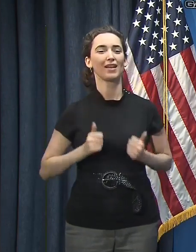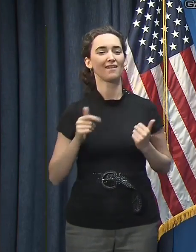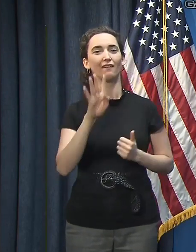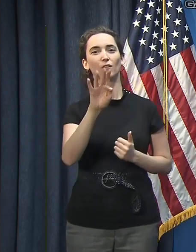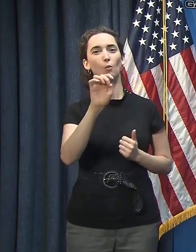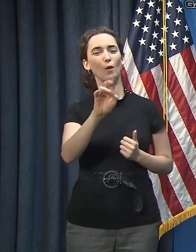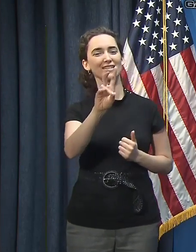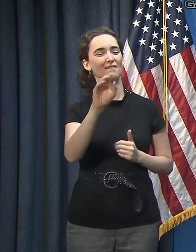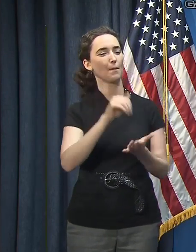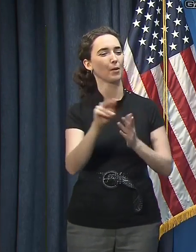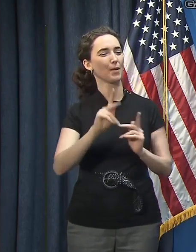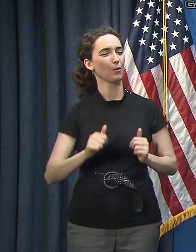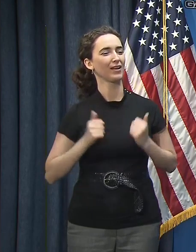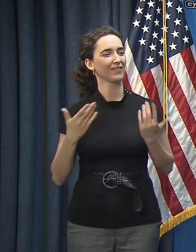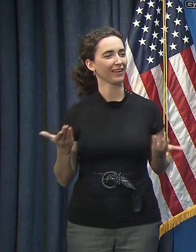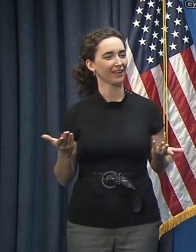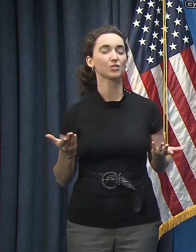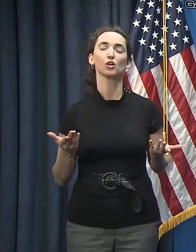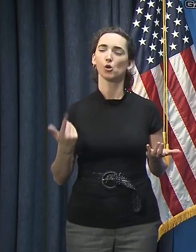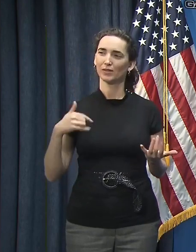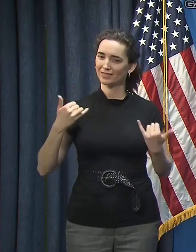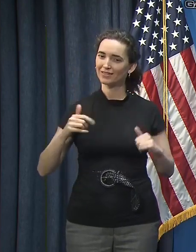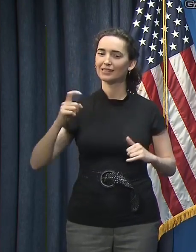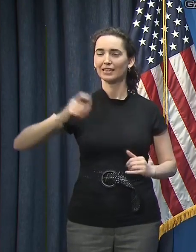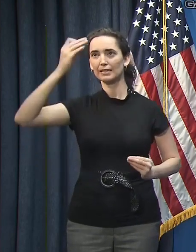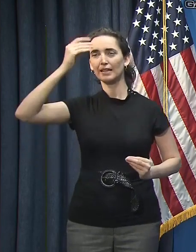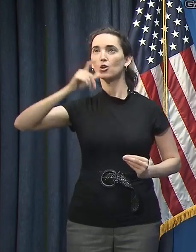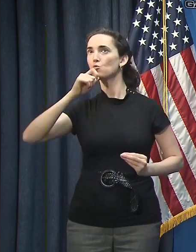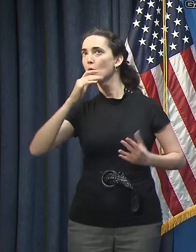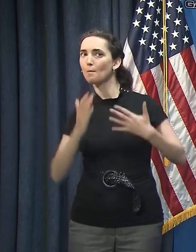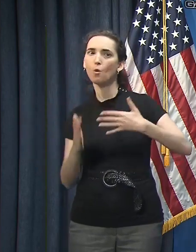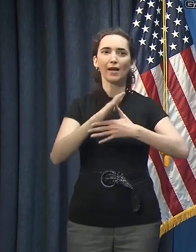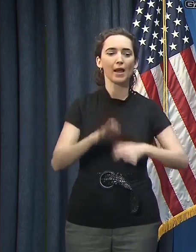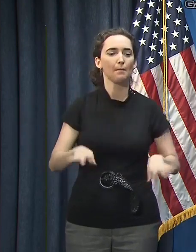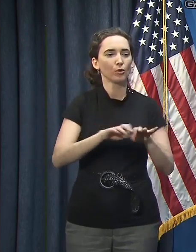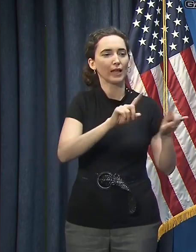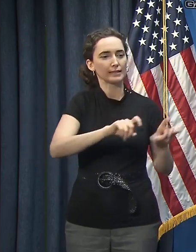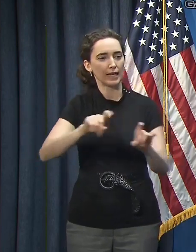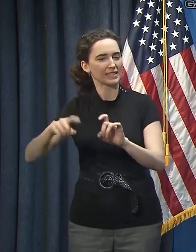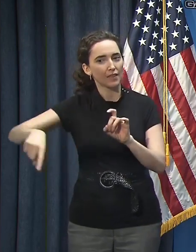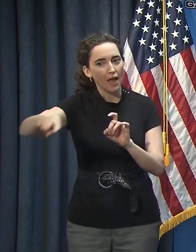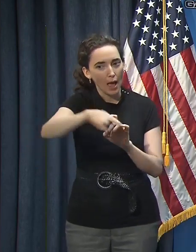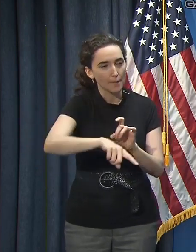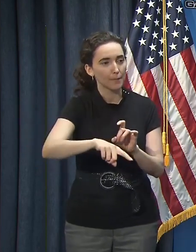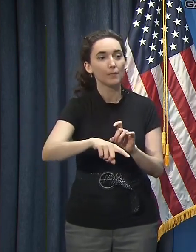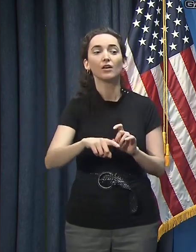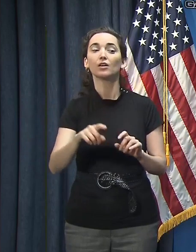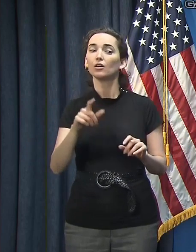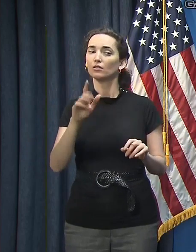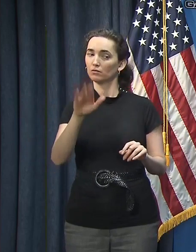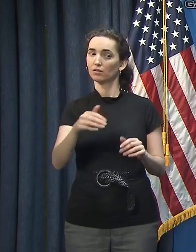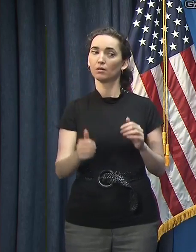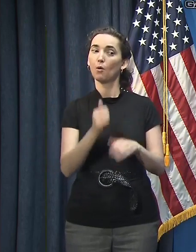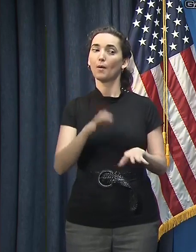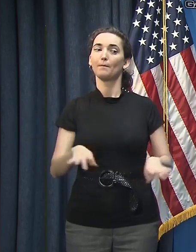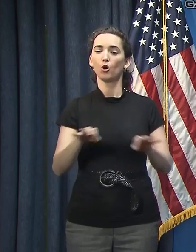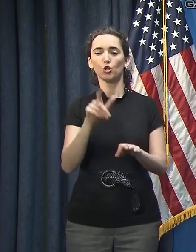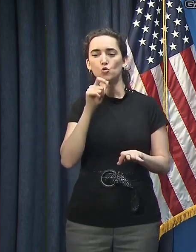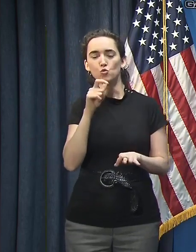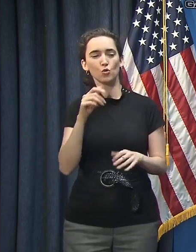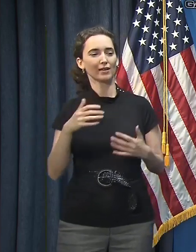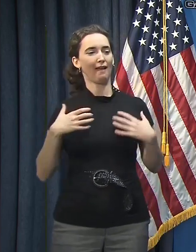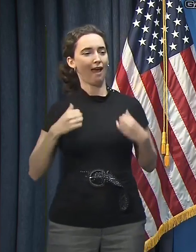million Louisianans. So we still need to be thinking about who's priority for testing, making sure that those individuals, especially the most vulnerable individuals to